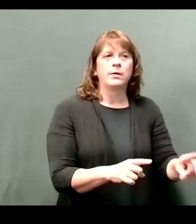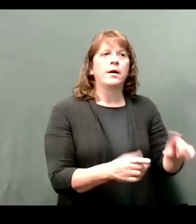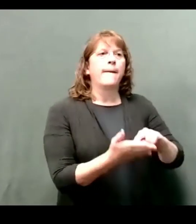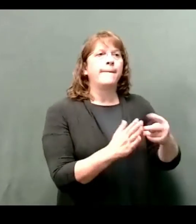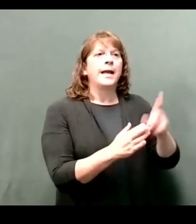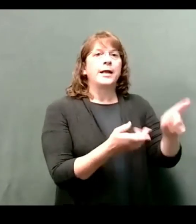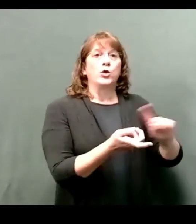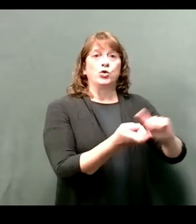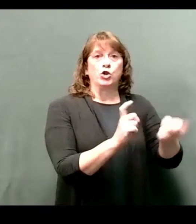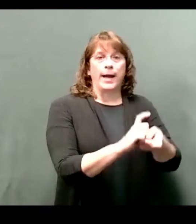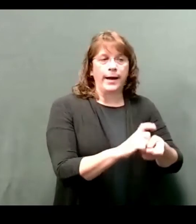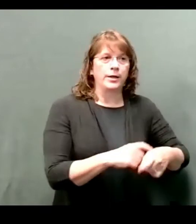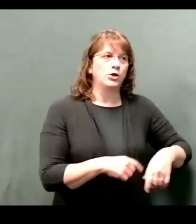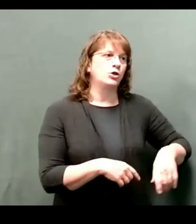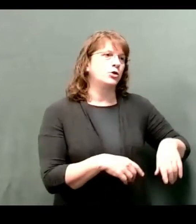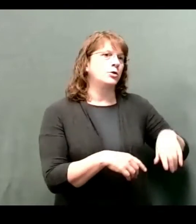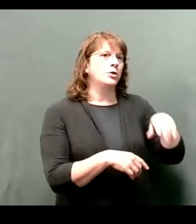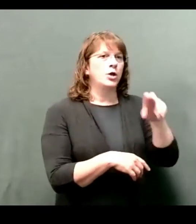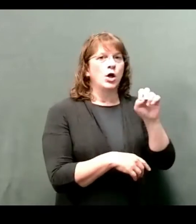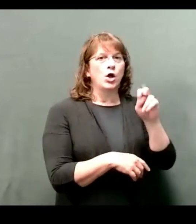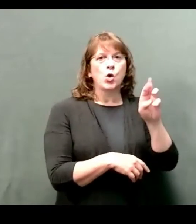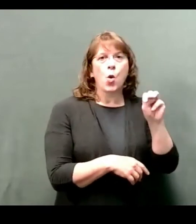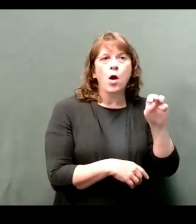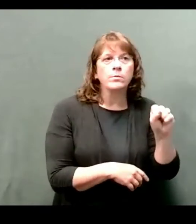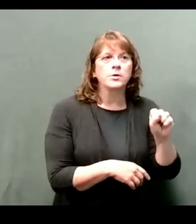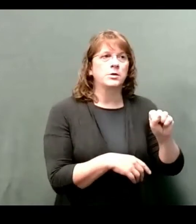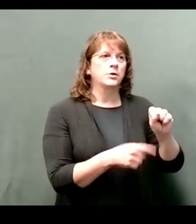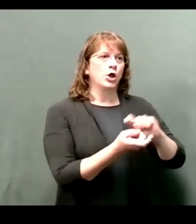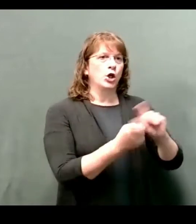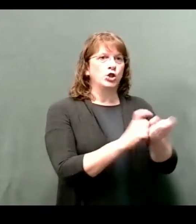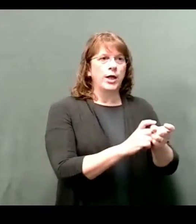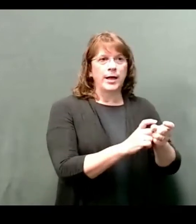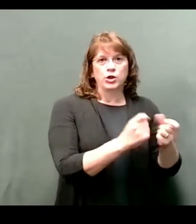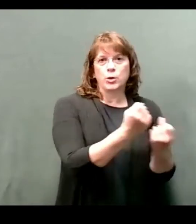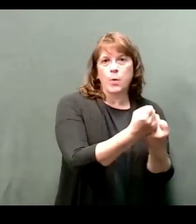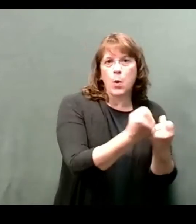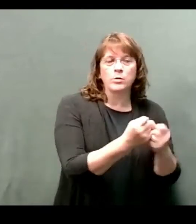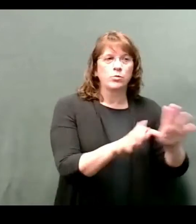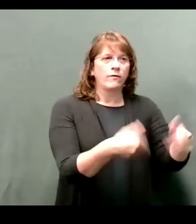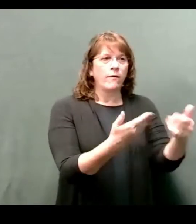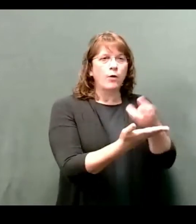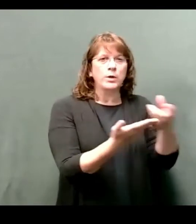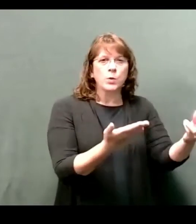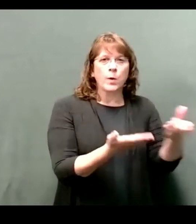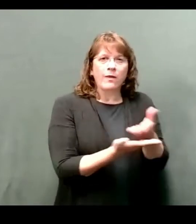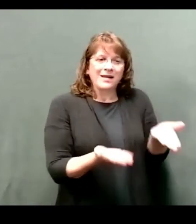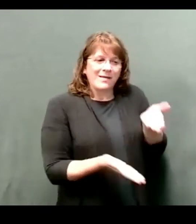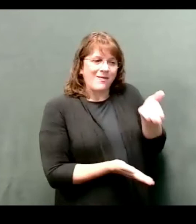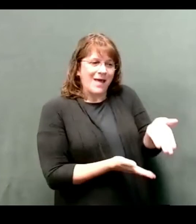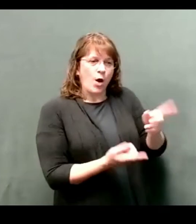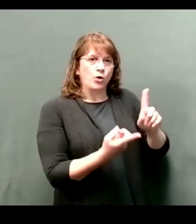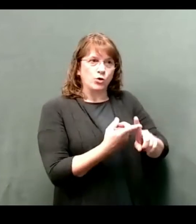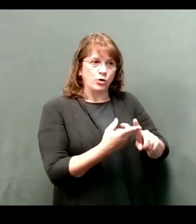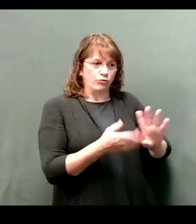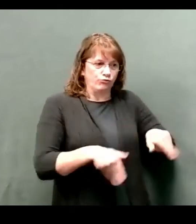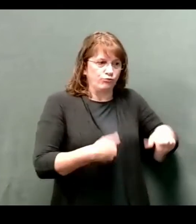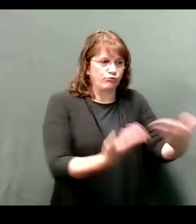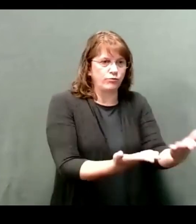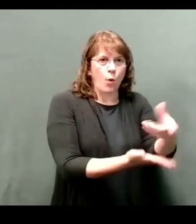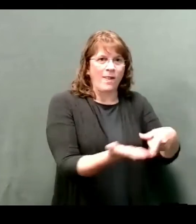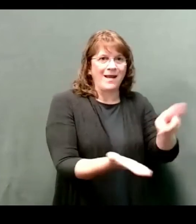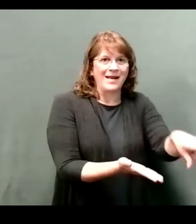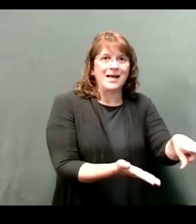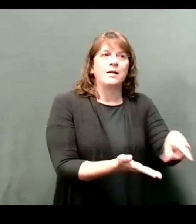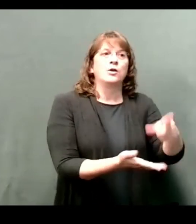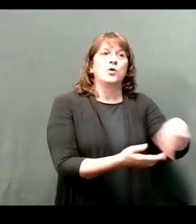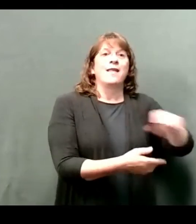change, norms, are meant to change supports, to provide resources, really the things that are there to get people what they need so that they